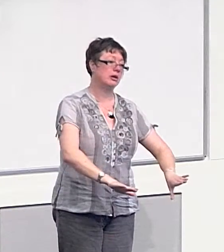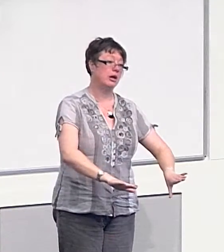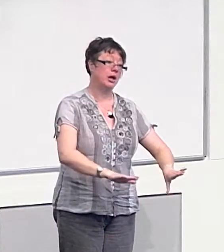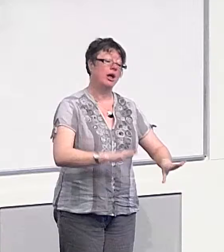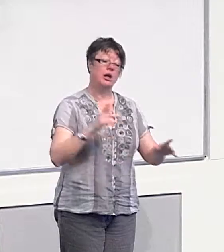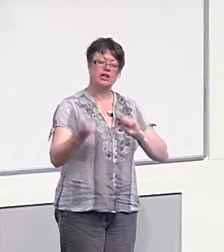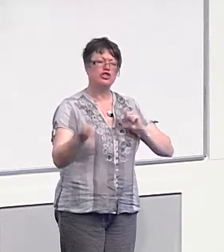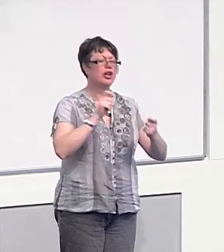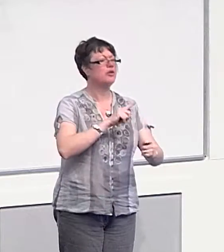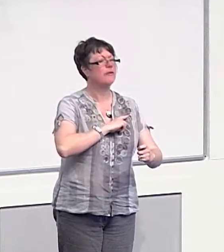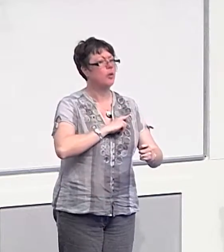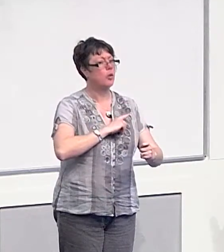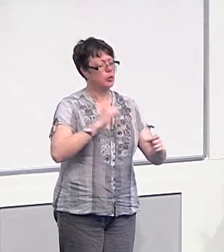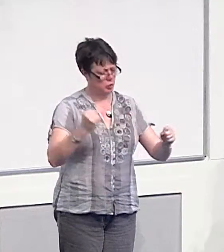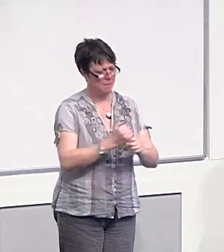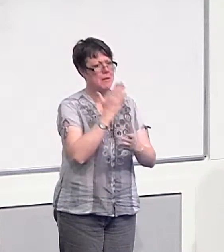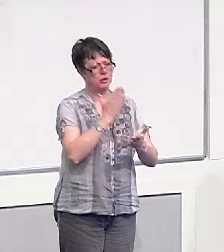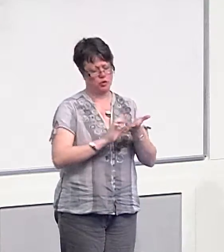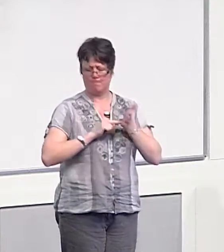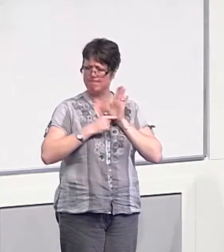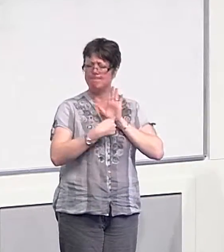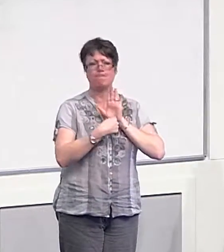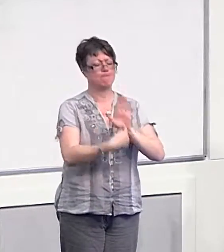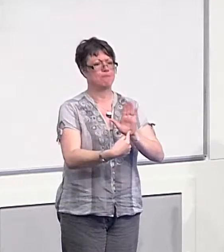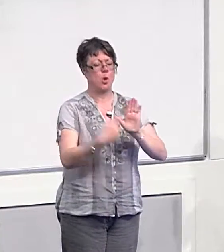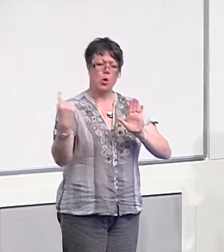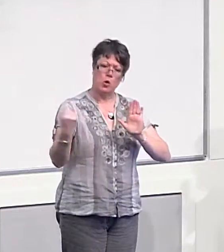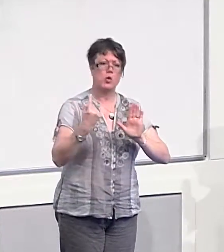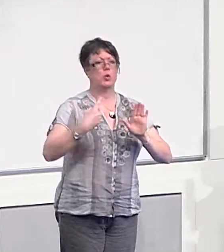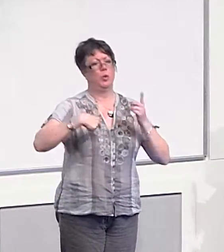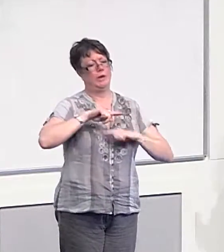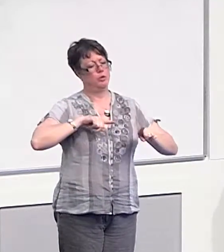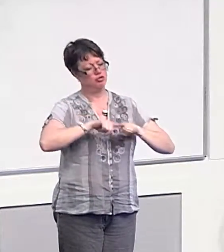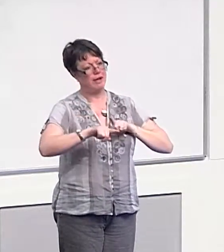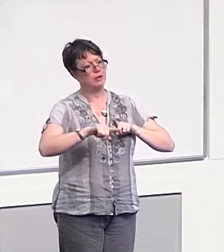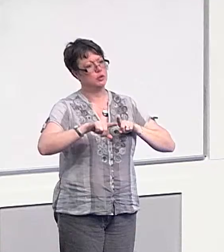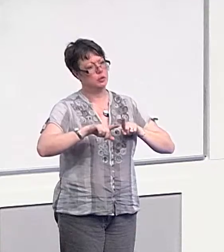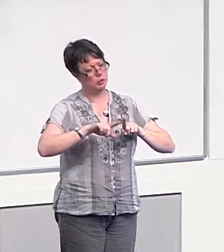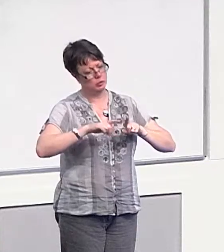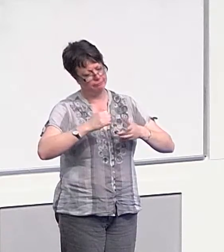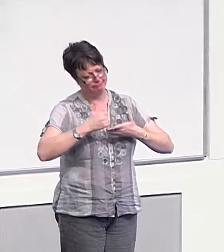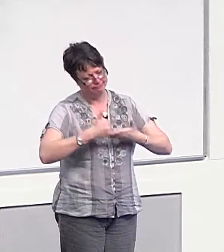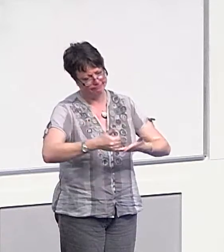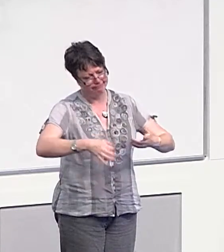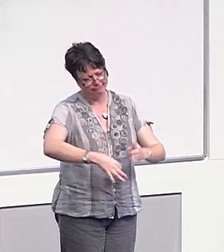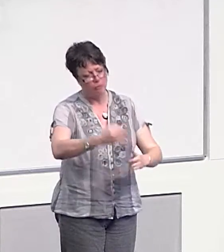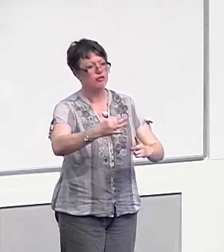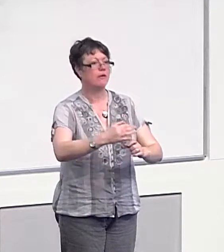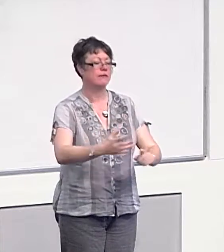everybody outside MAHSC across the UK realised who we were trying to make an impact on, and that was women and